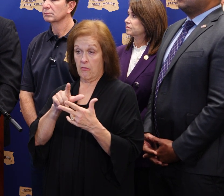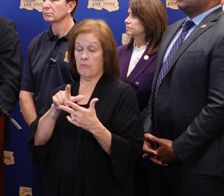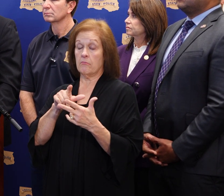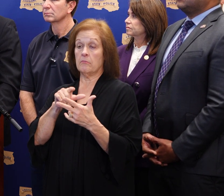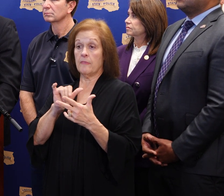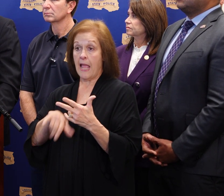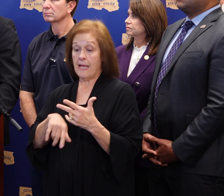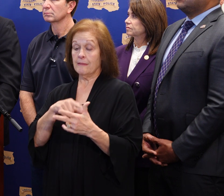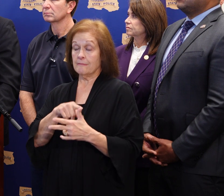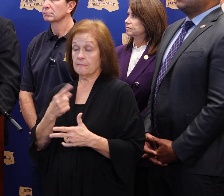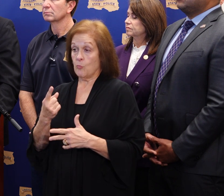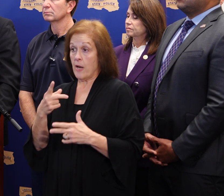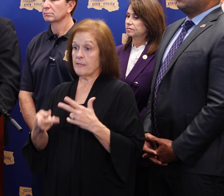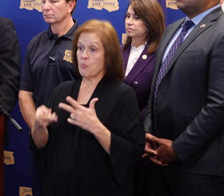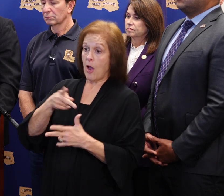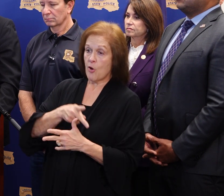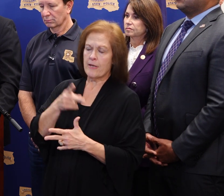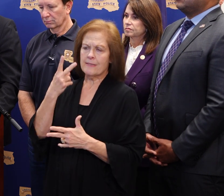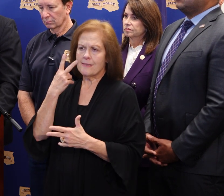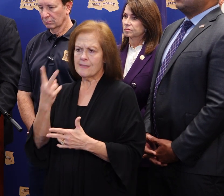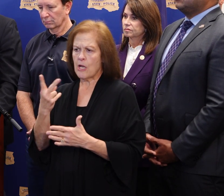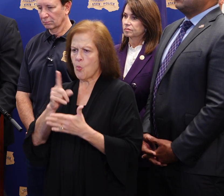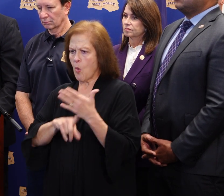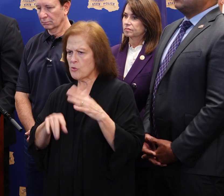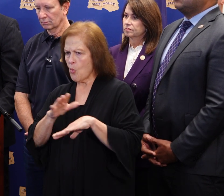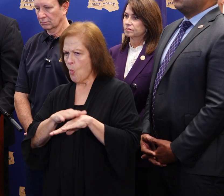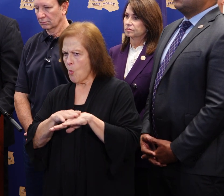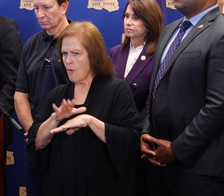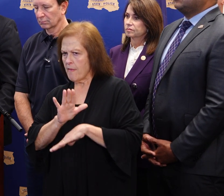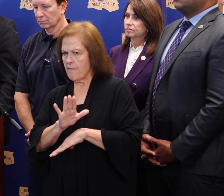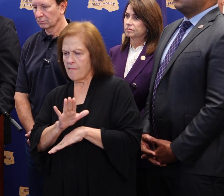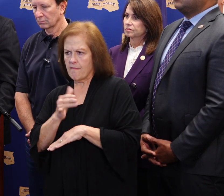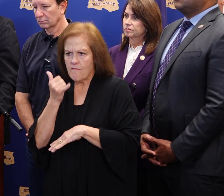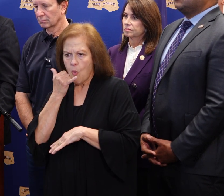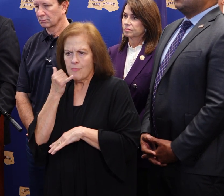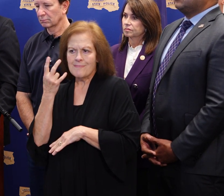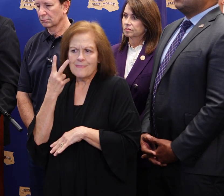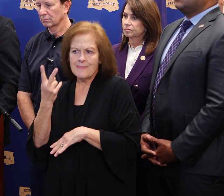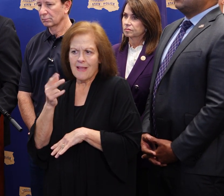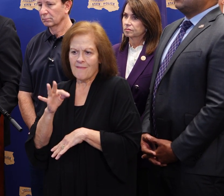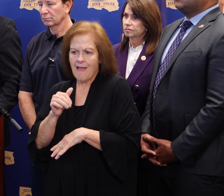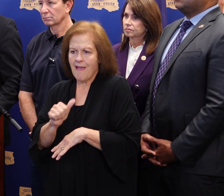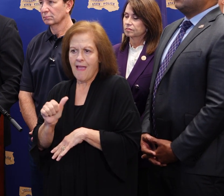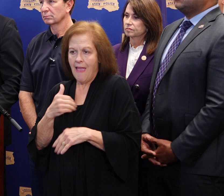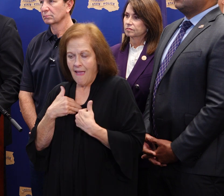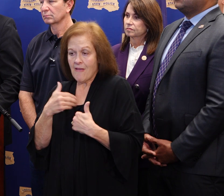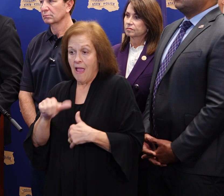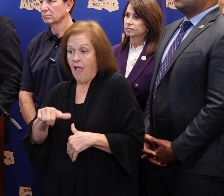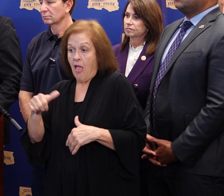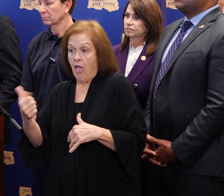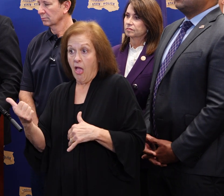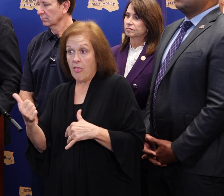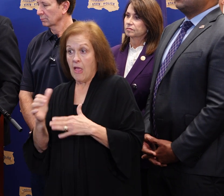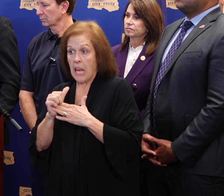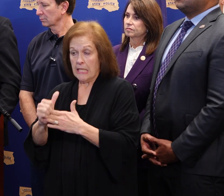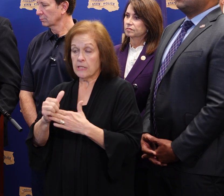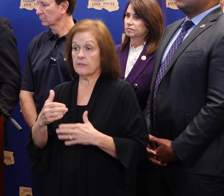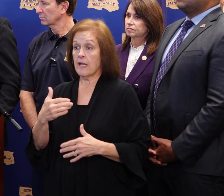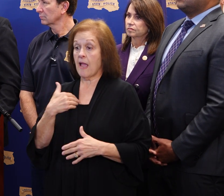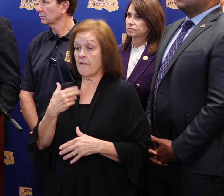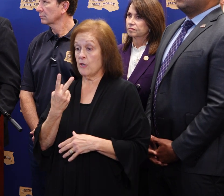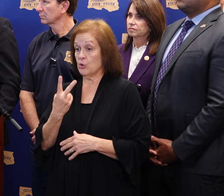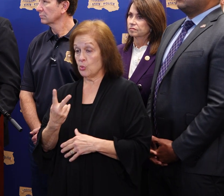priority to see what is on the devices and determine if there are any other potential leads. Additionally, we have recovered